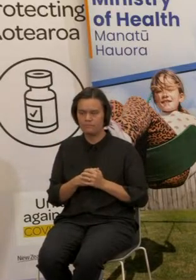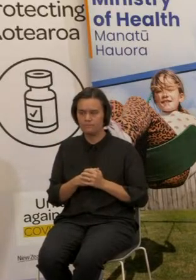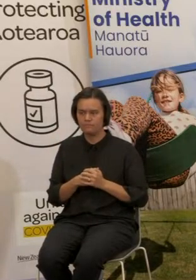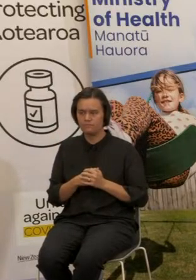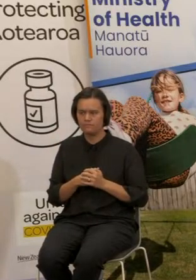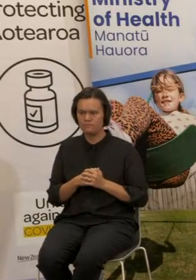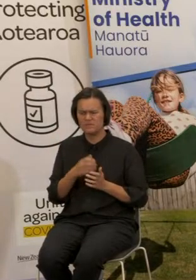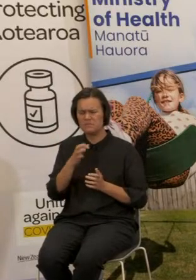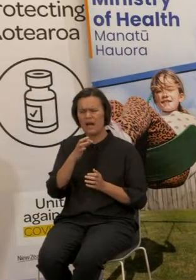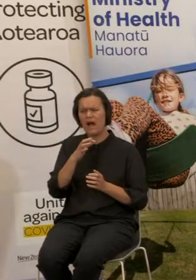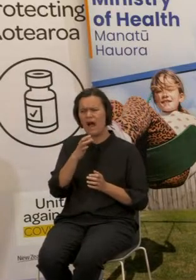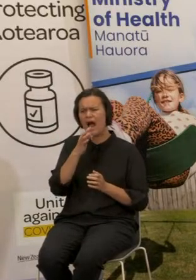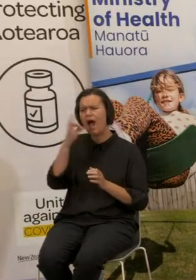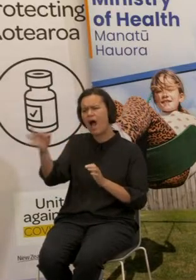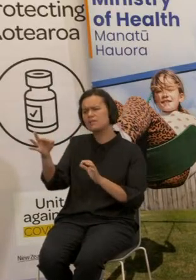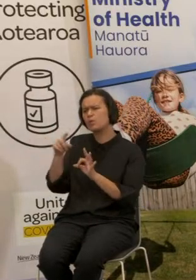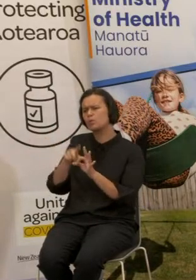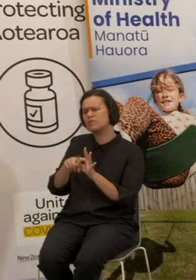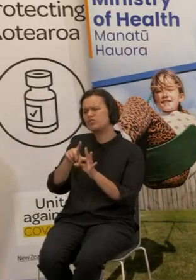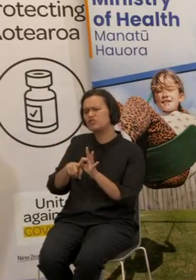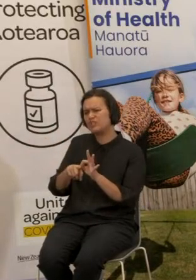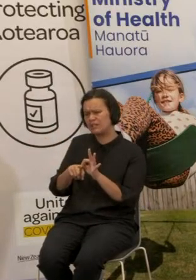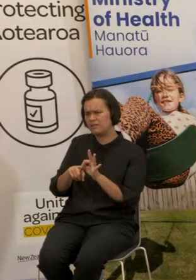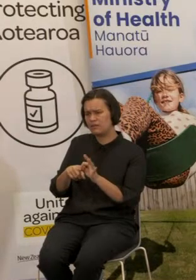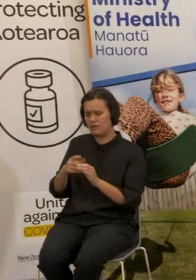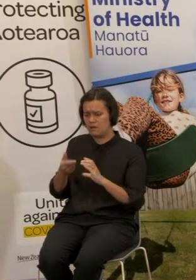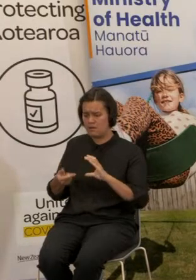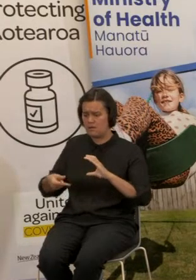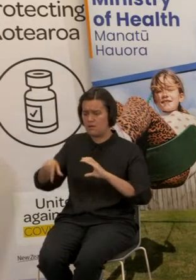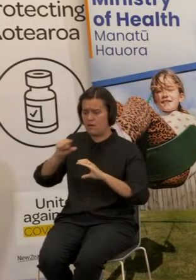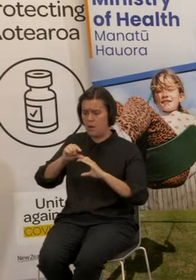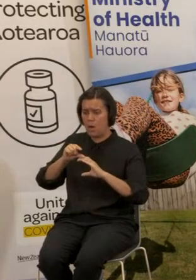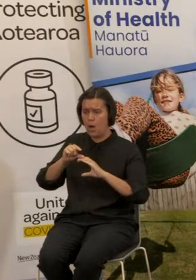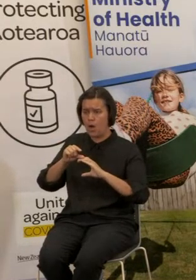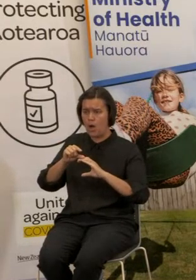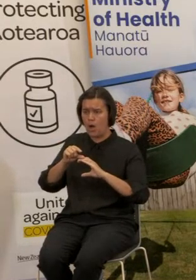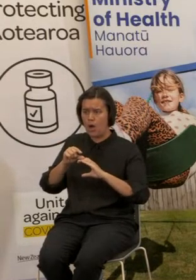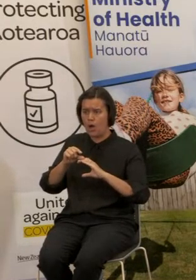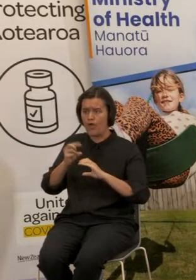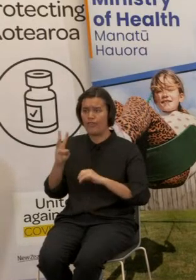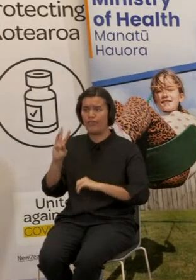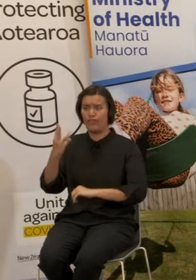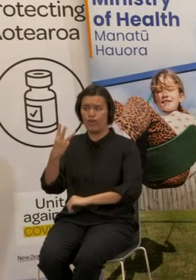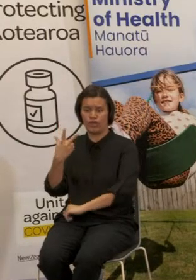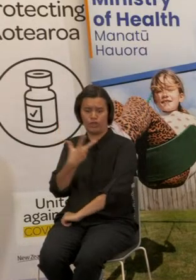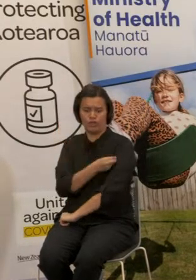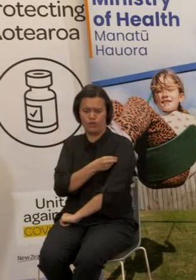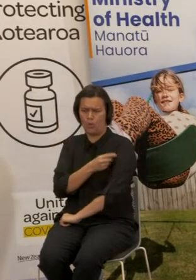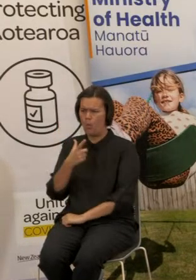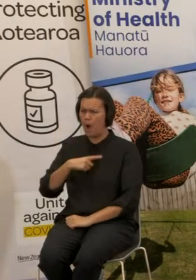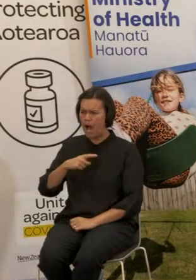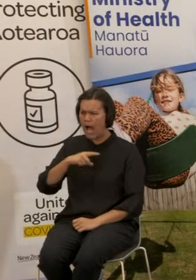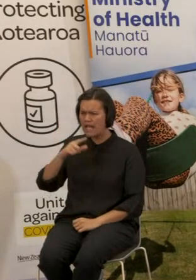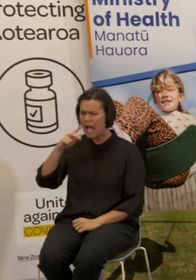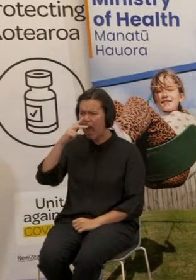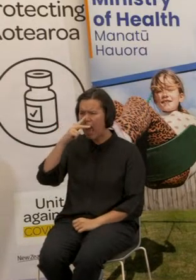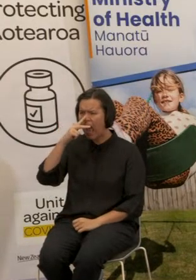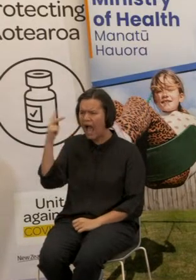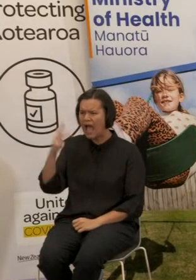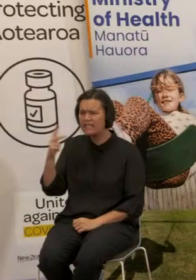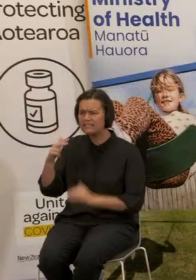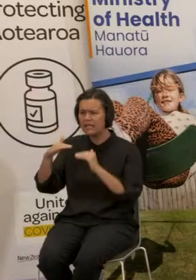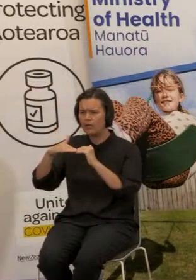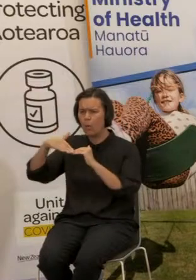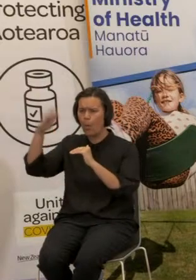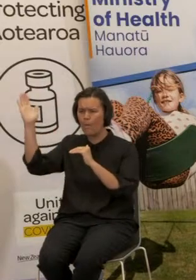a safety element? That's a licensure. It's actually what the licence application was for, and that's because the booster studies